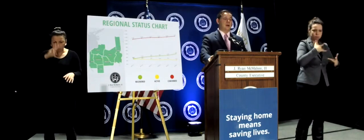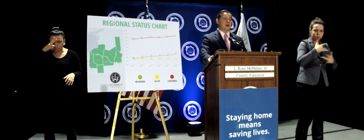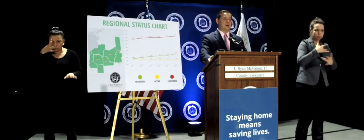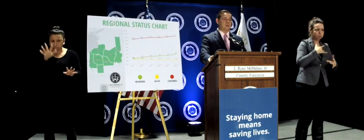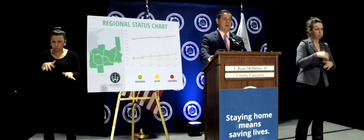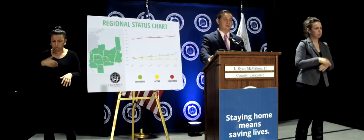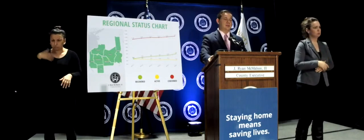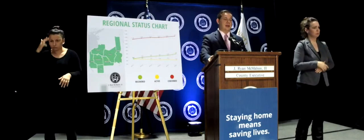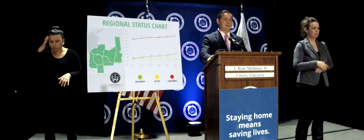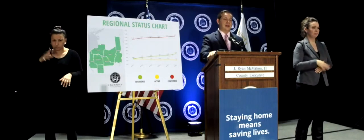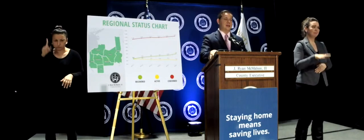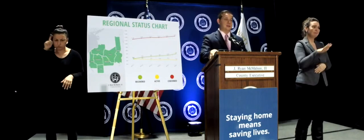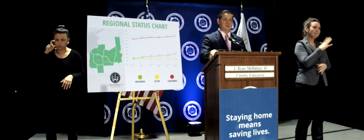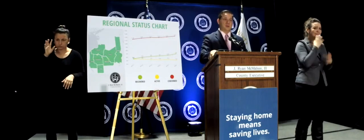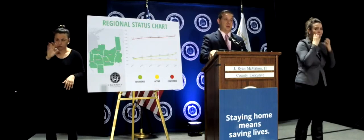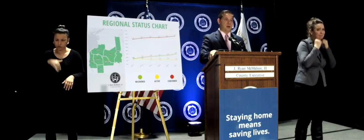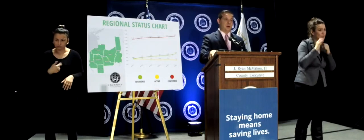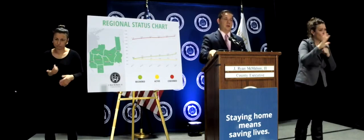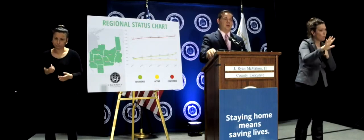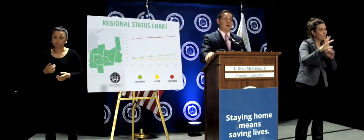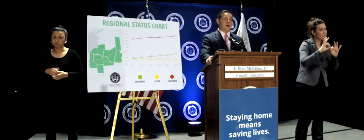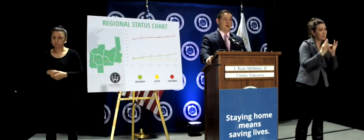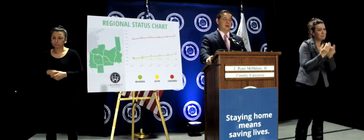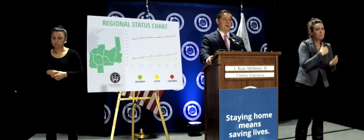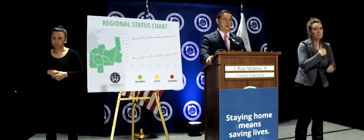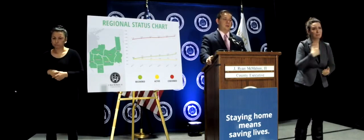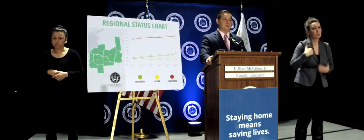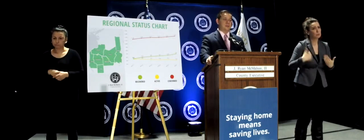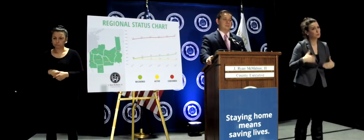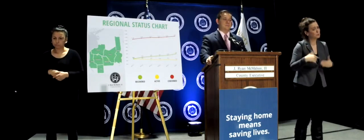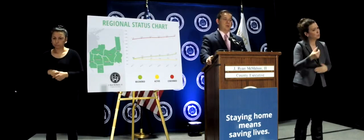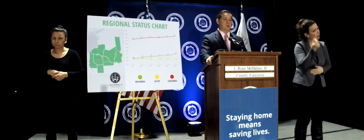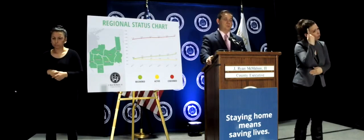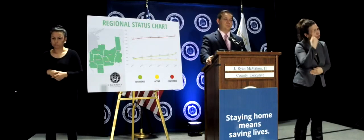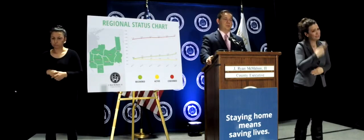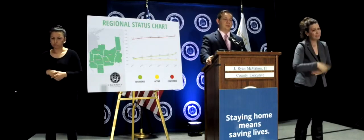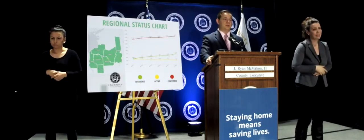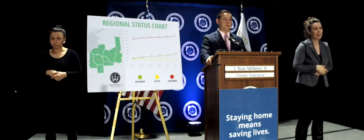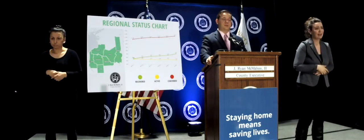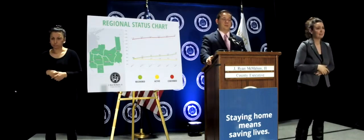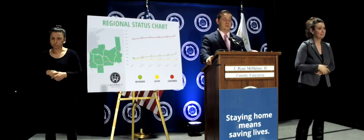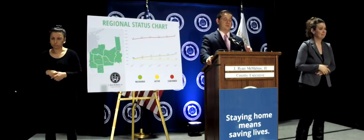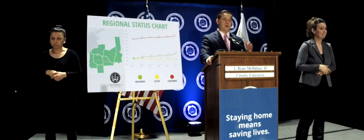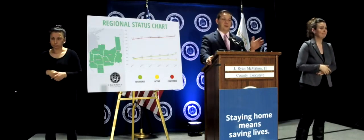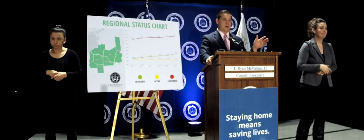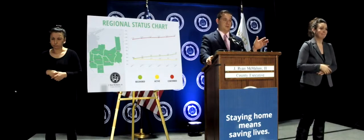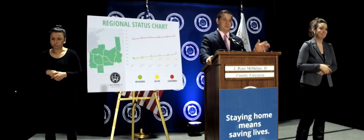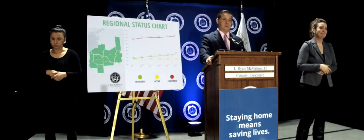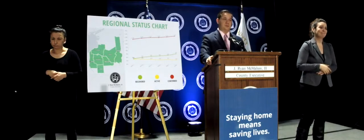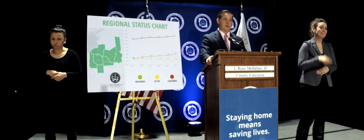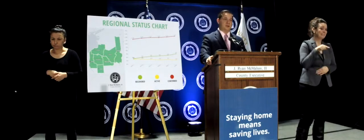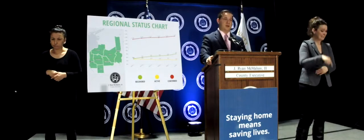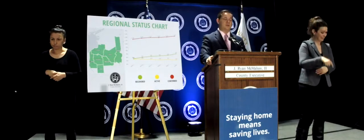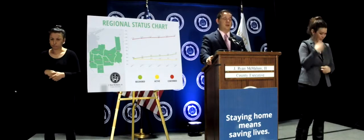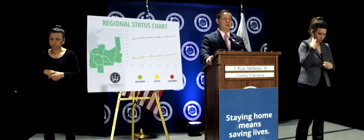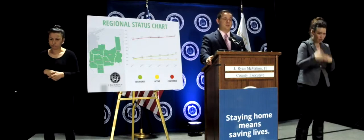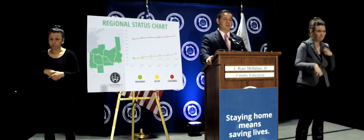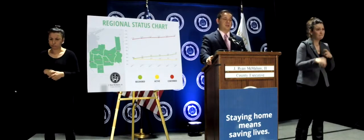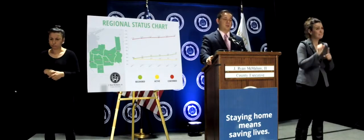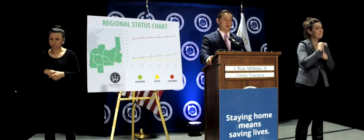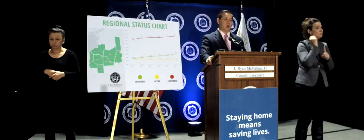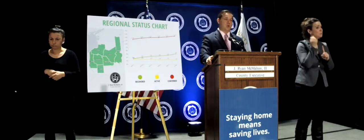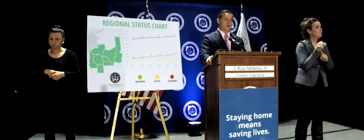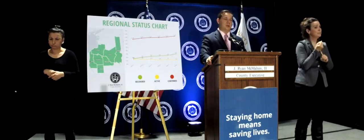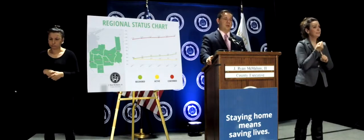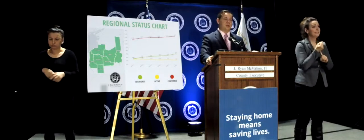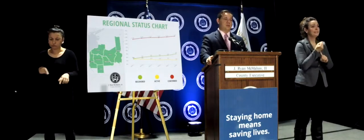that. That anxiety is still there, and there's this is very tough. This is very tough,